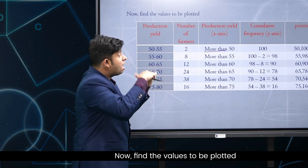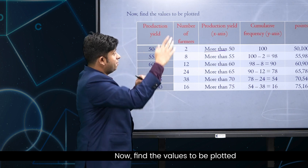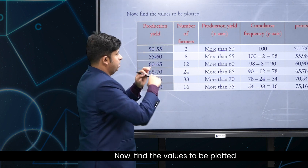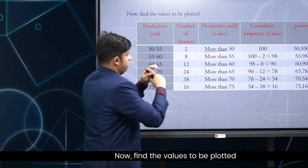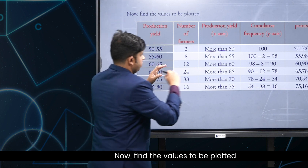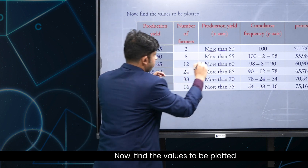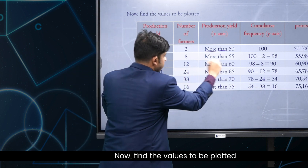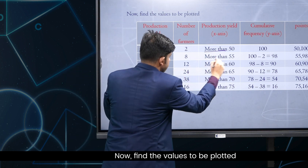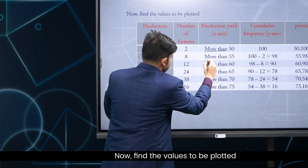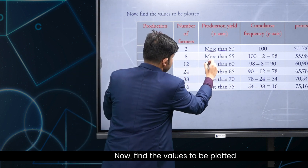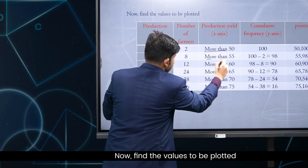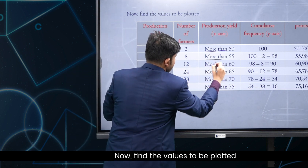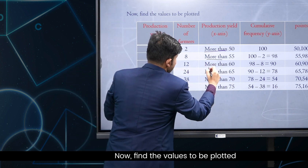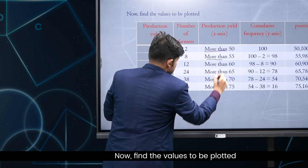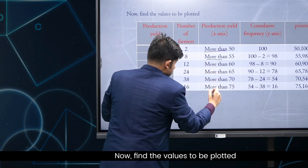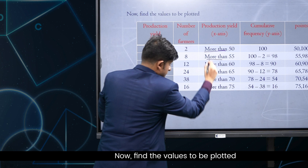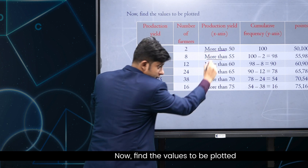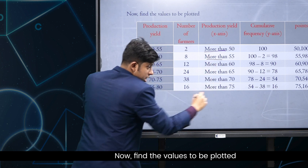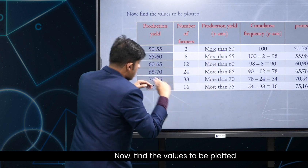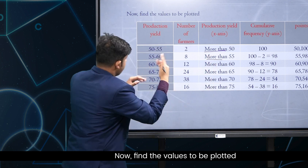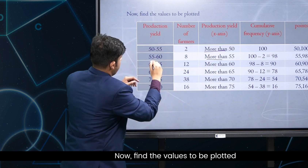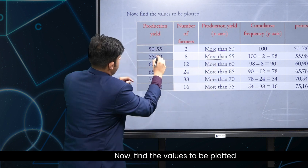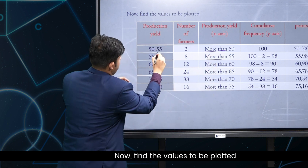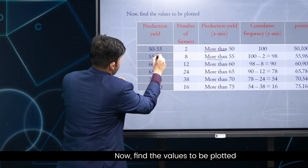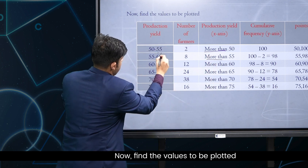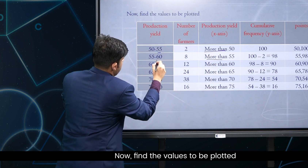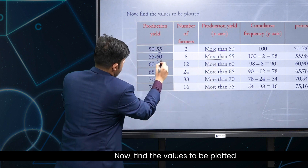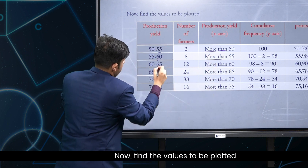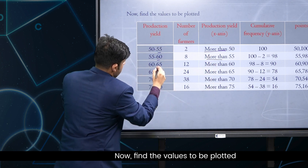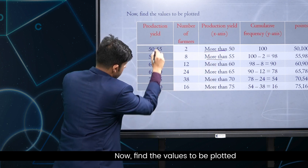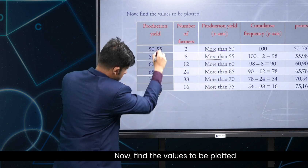After this we need to cut because the camera battery is only 2%.